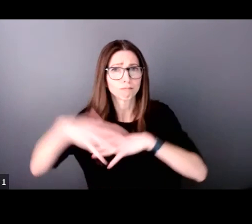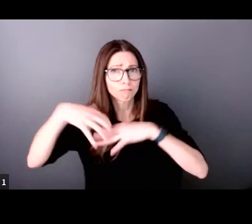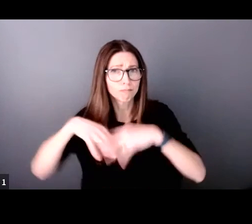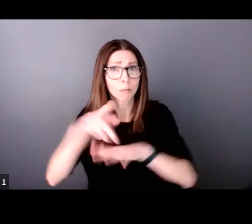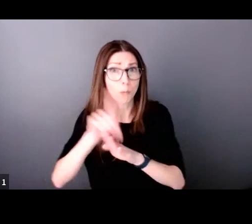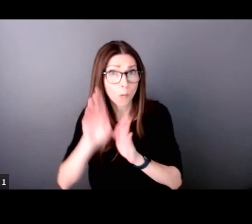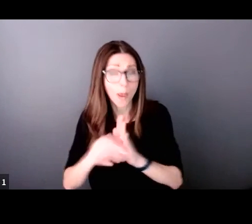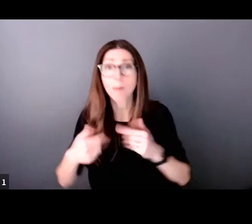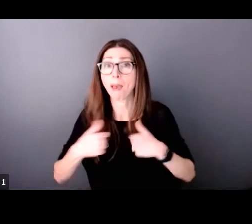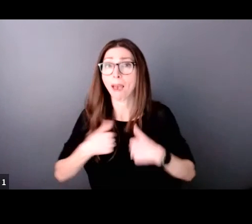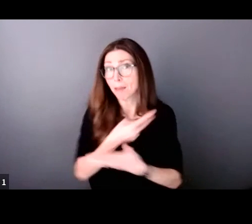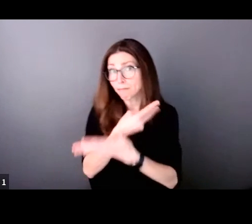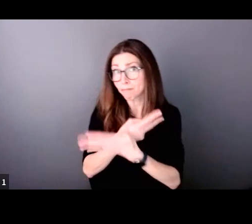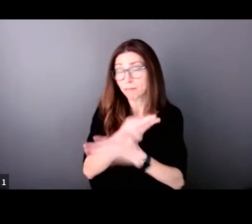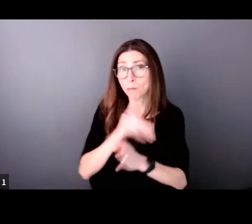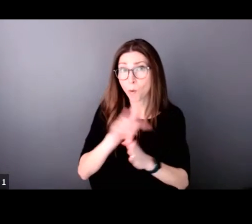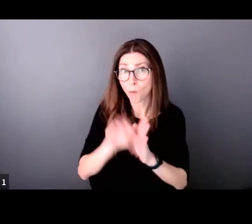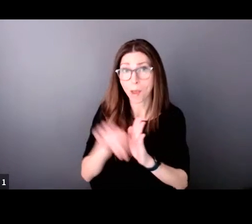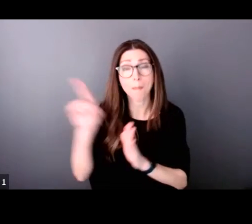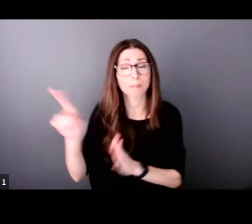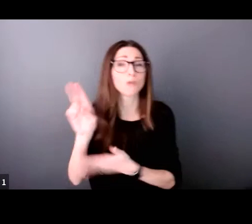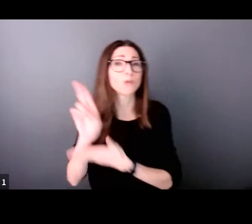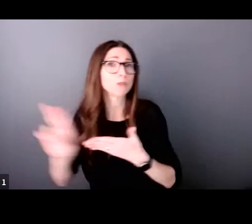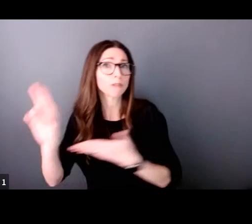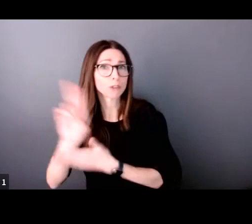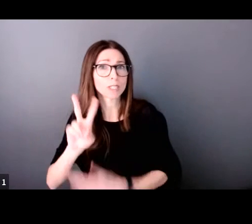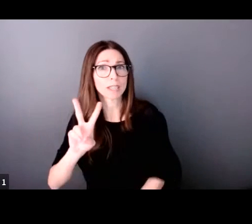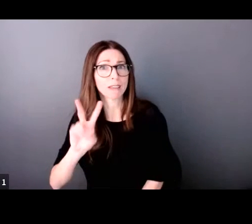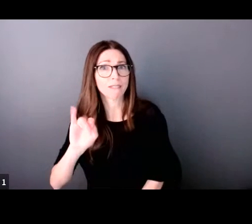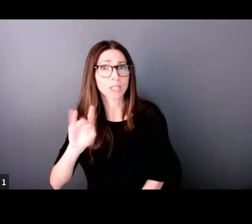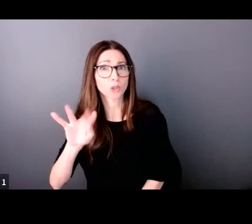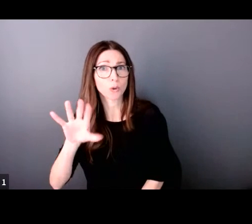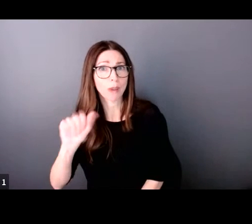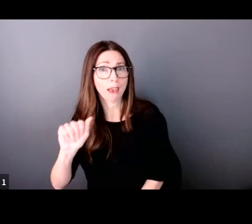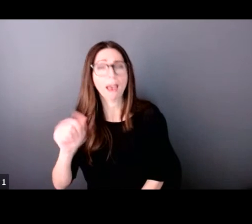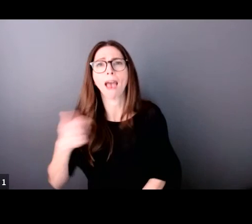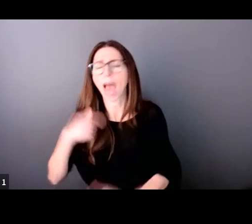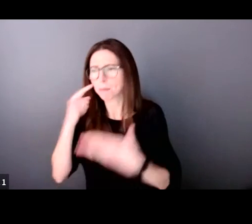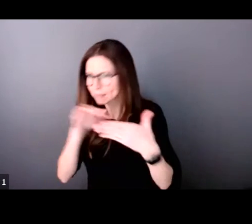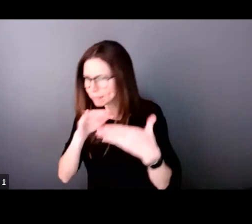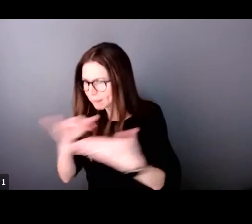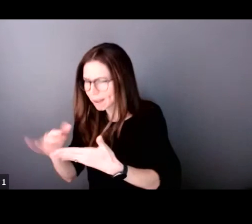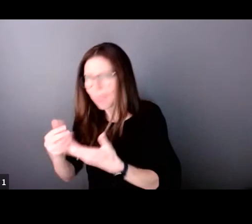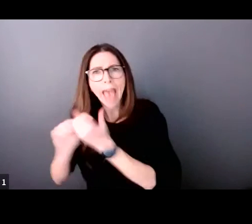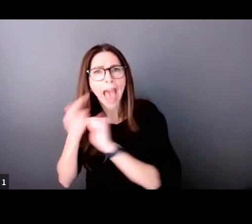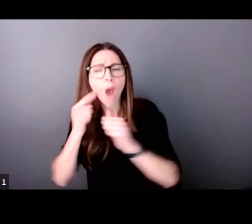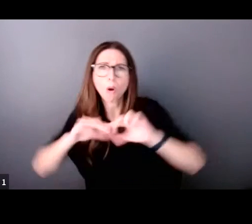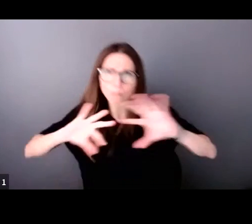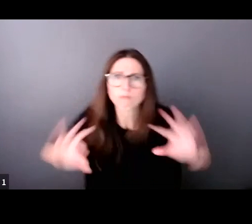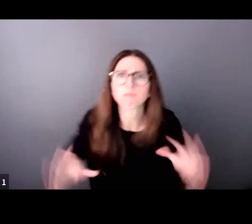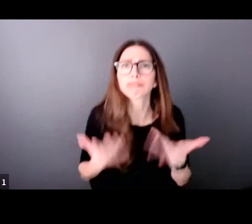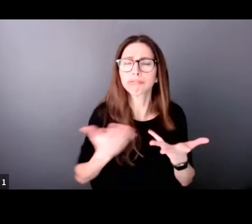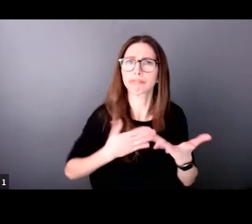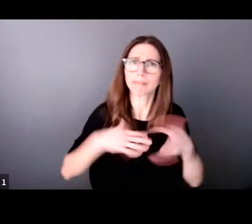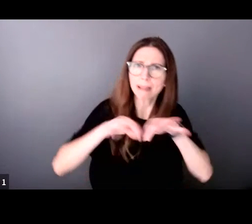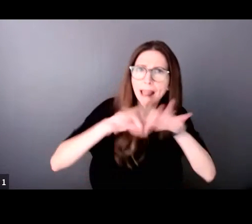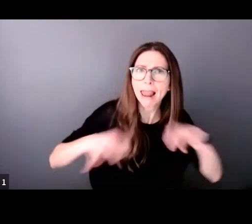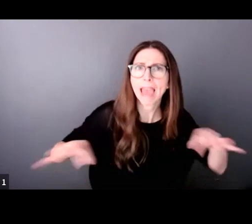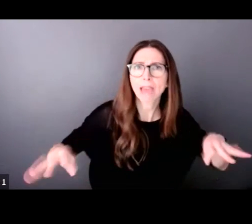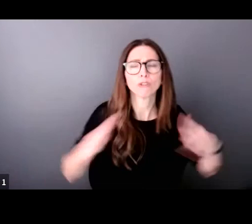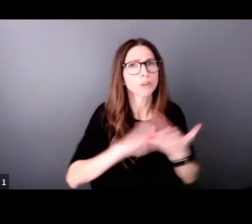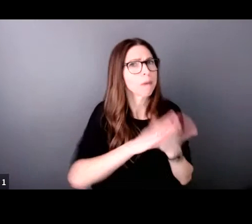PhD student at the University of Victoria, where I'm studying how we can raise our Indigenous languages back up again and make them strong.